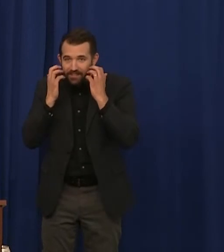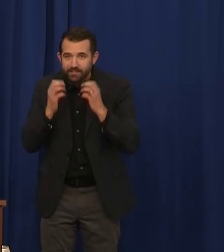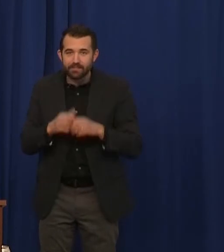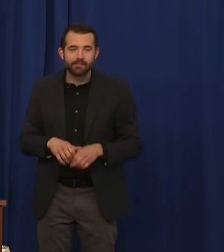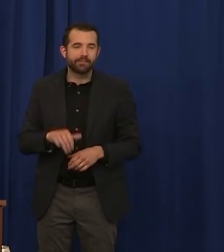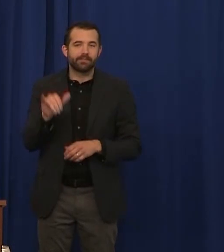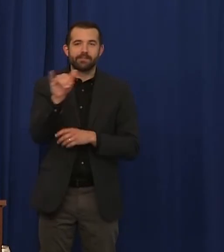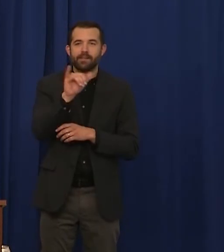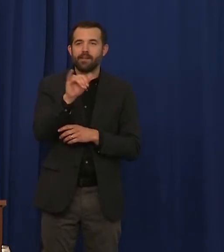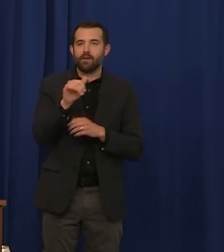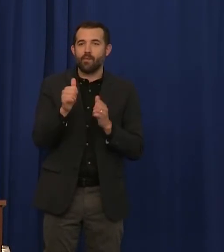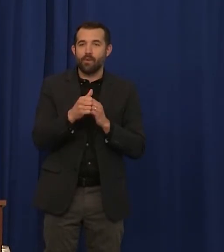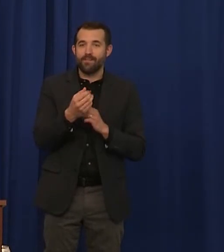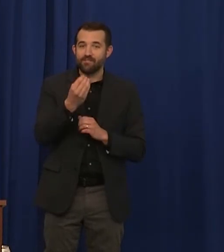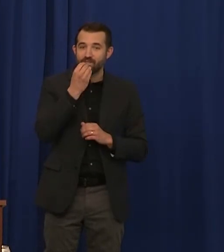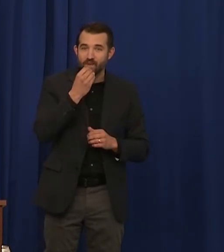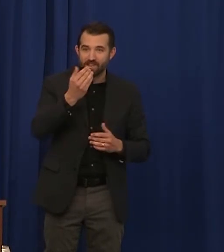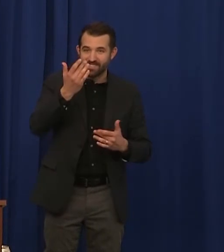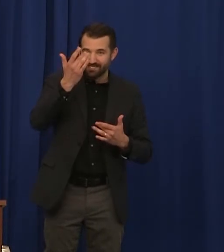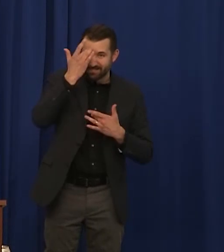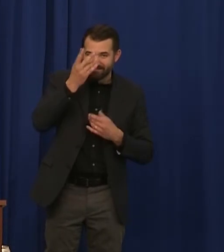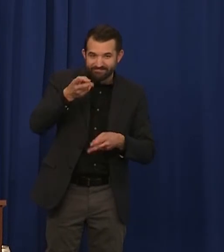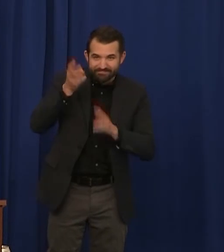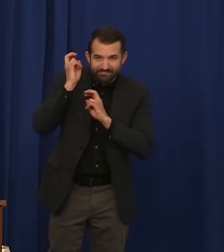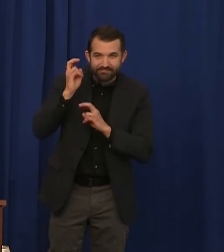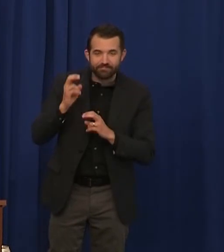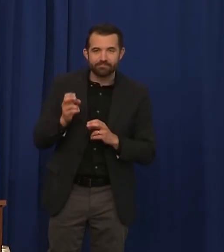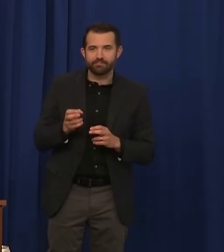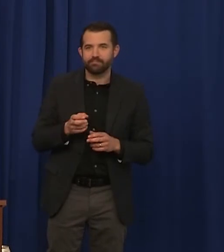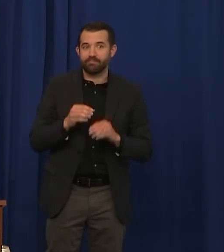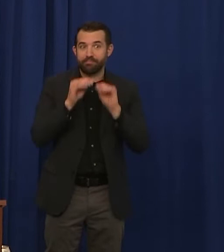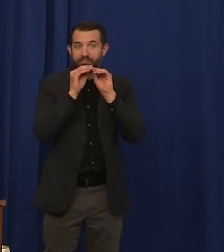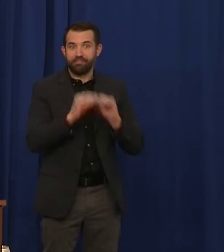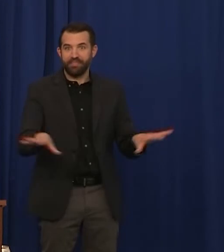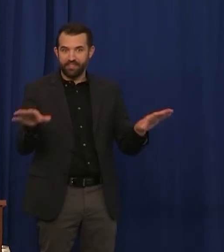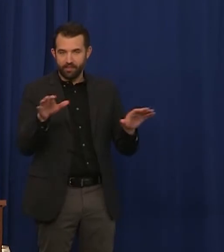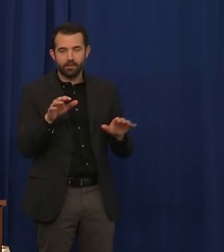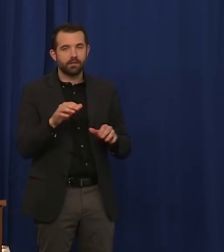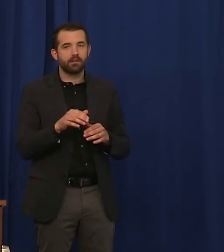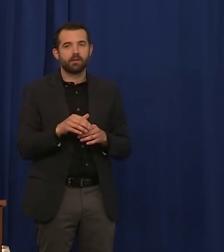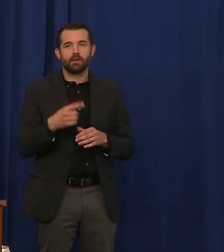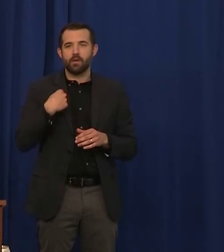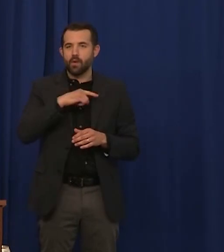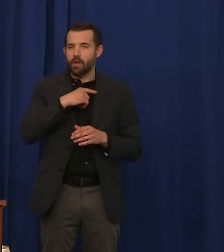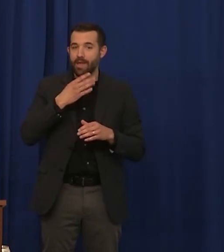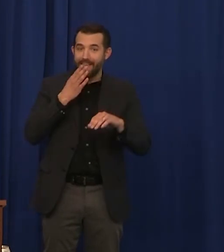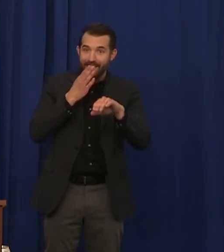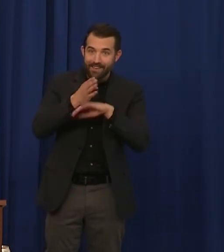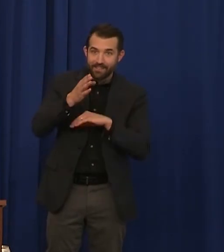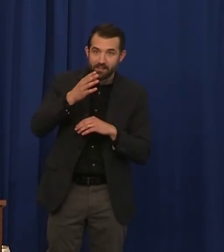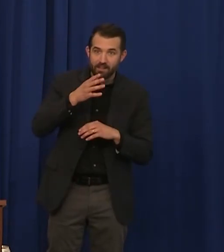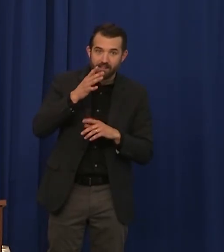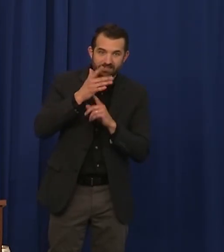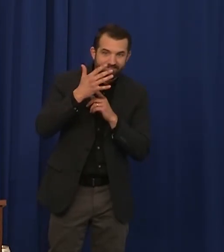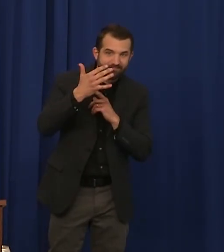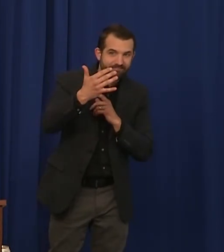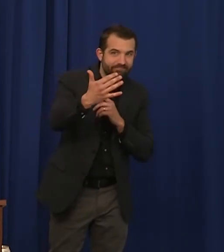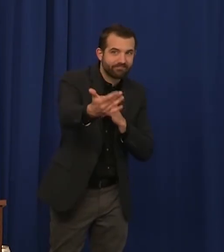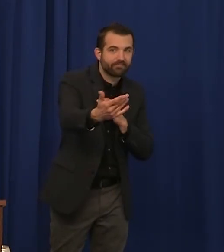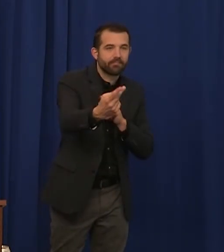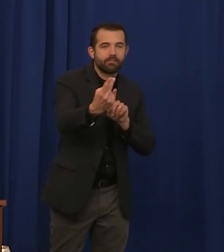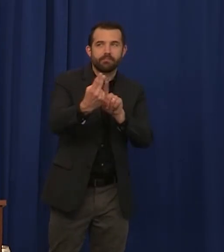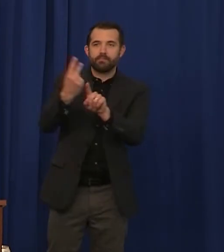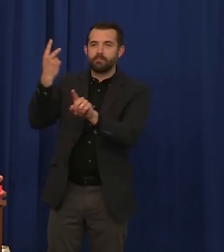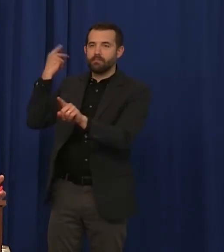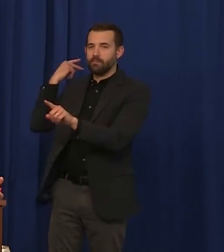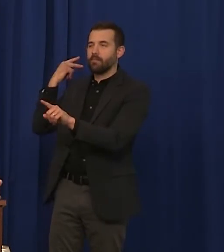in retrospect are we able to say that was the date that we hit our peak. And we almost never know that during the outbreak